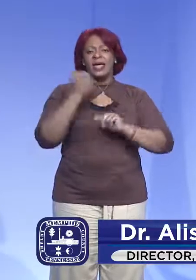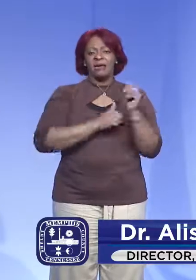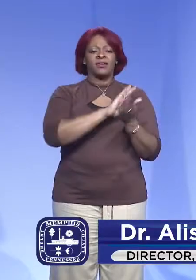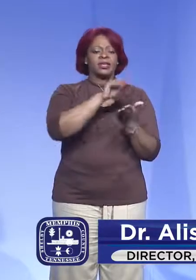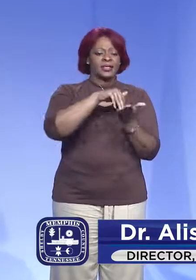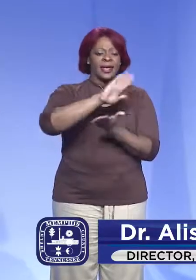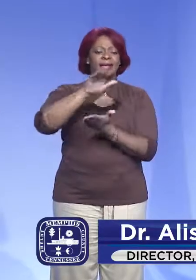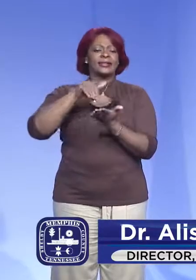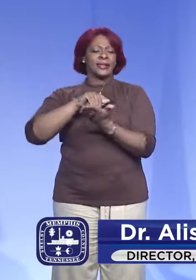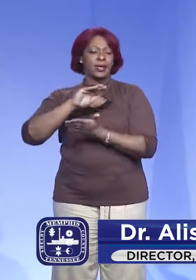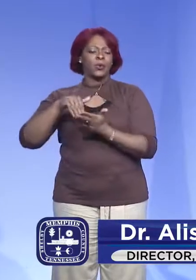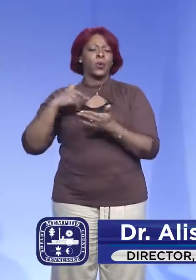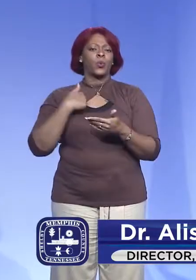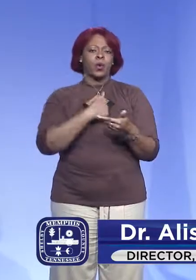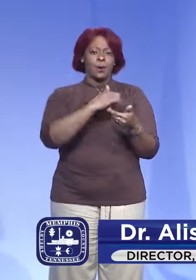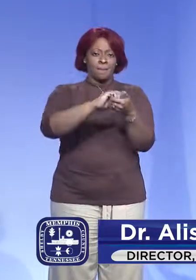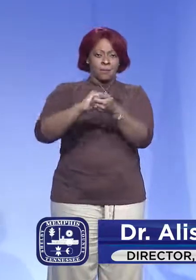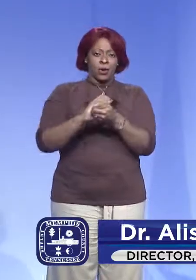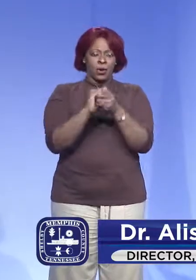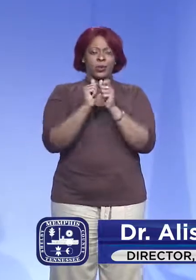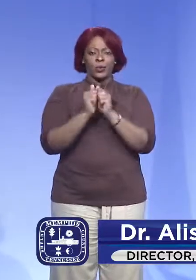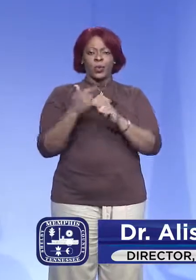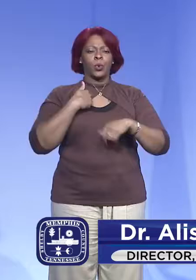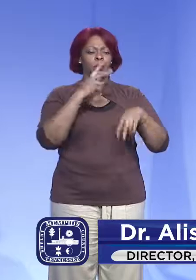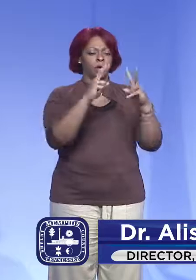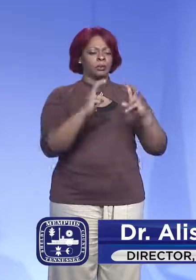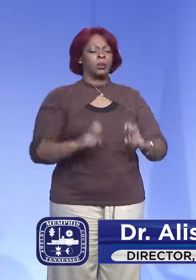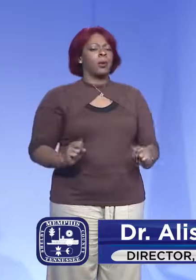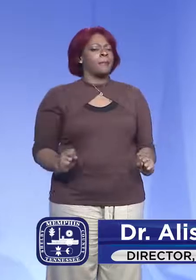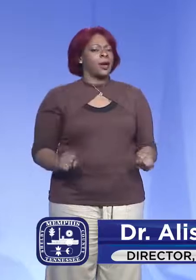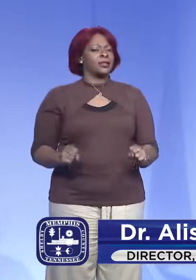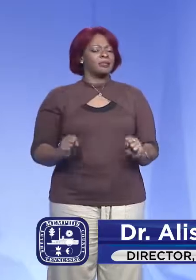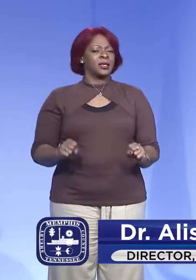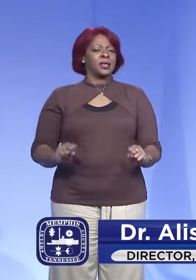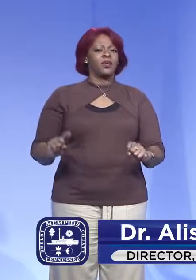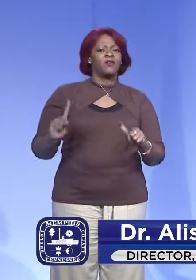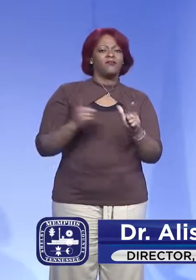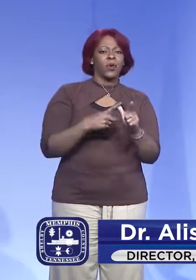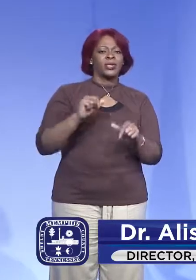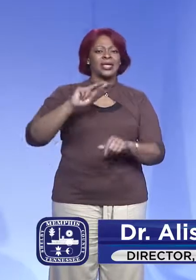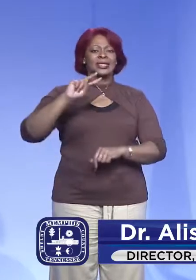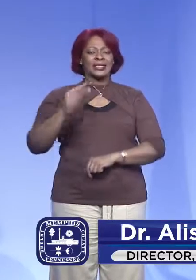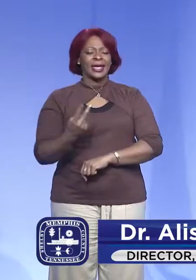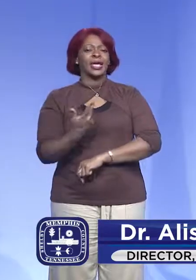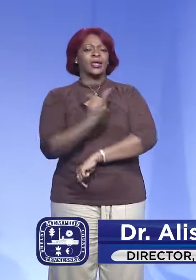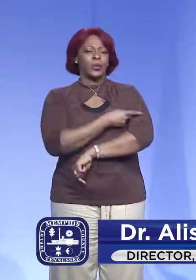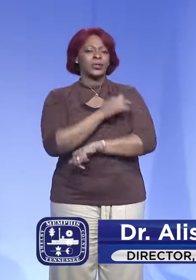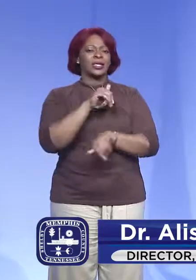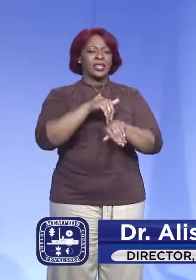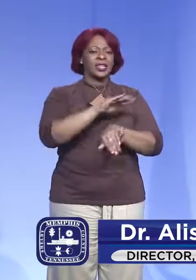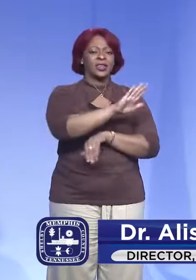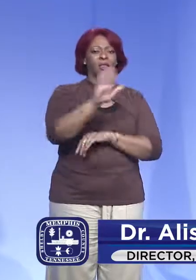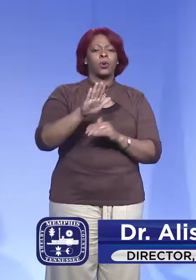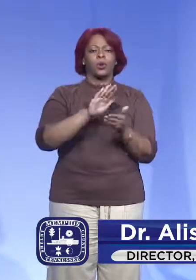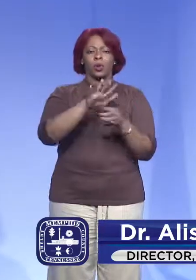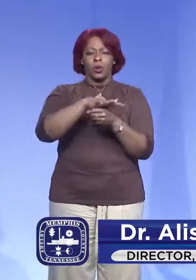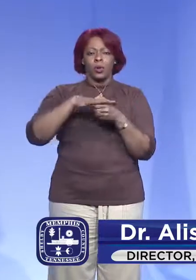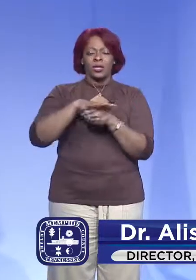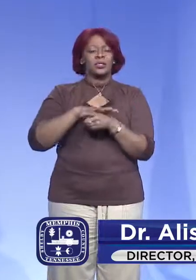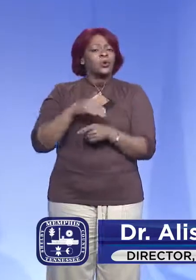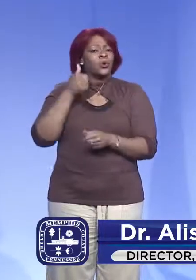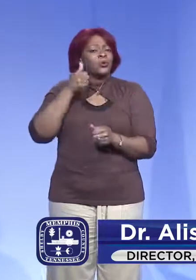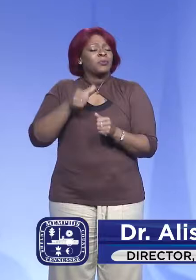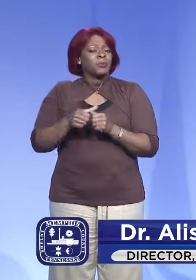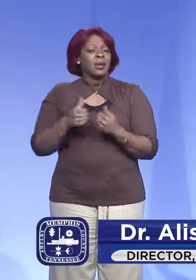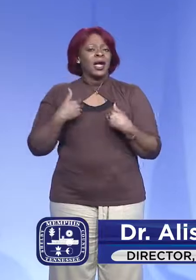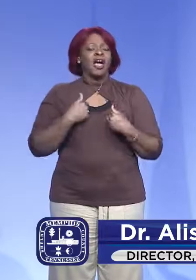site that we will partner with, we will explore the possibility of first and second doses. Just keeping in mind that we